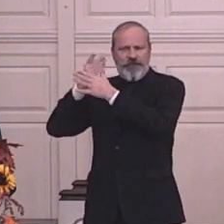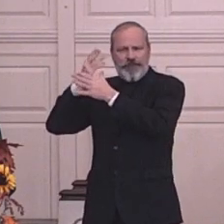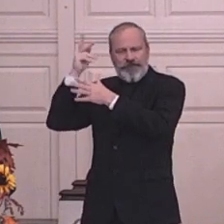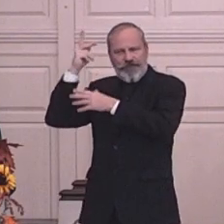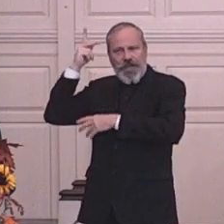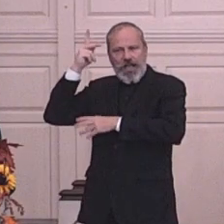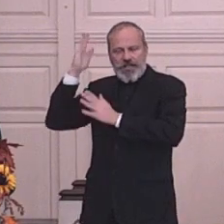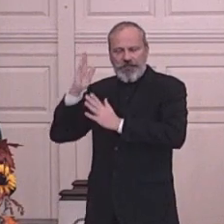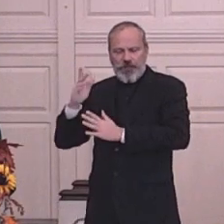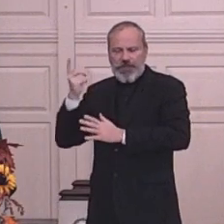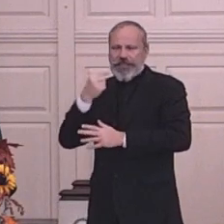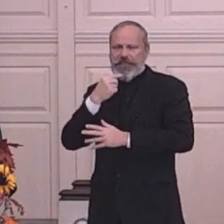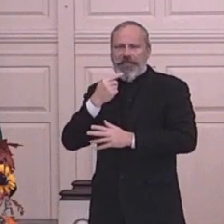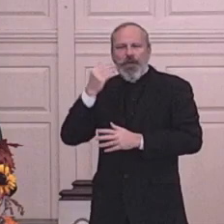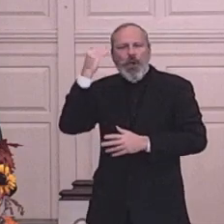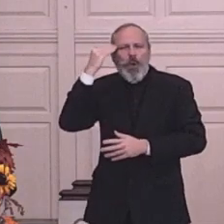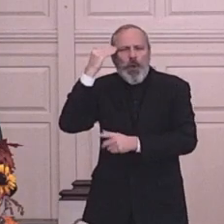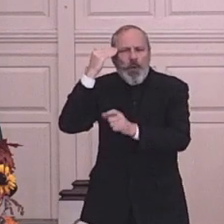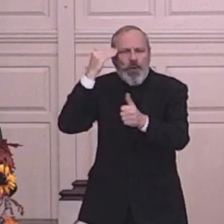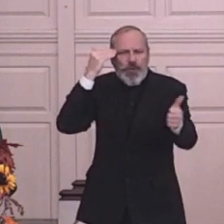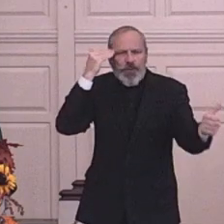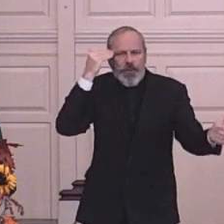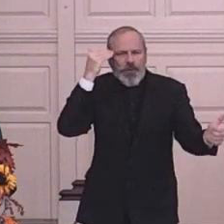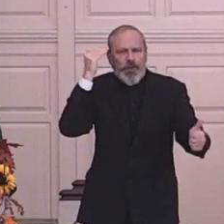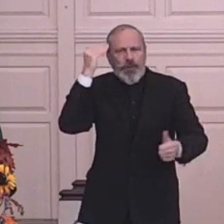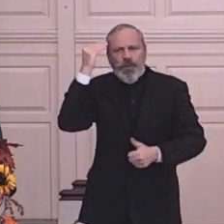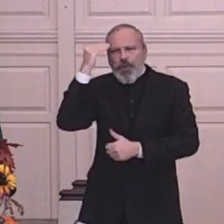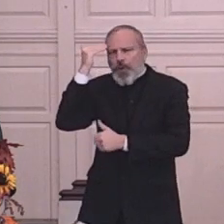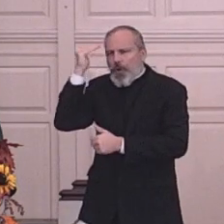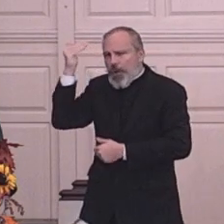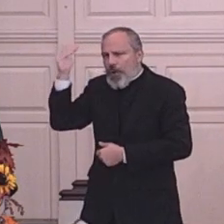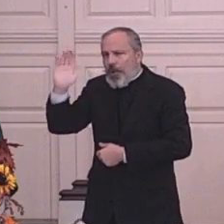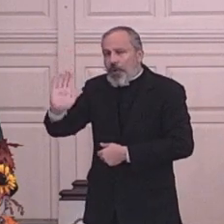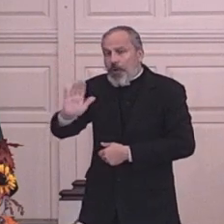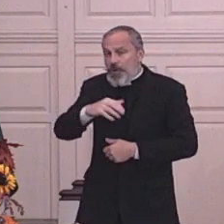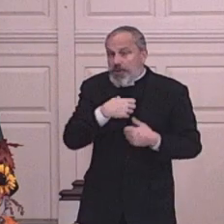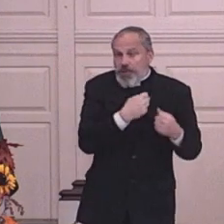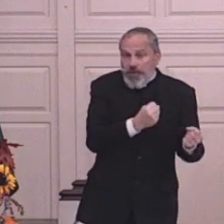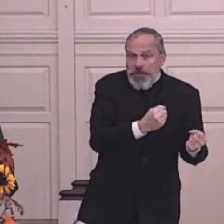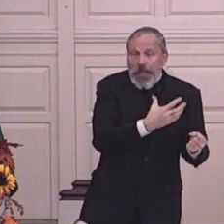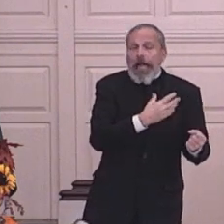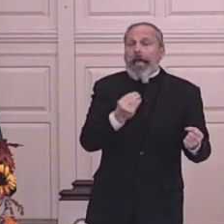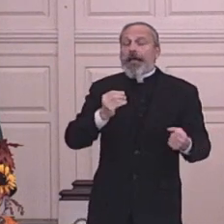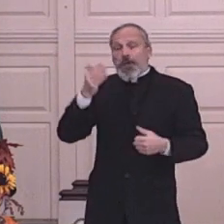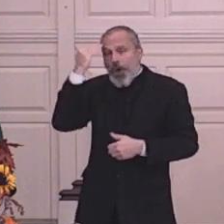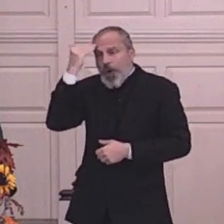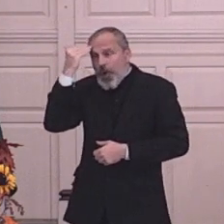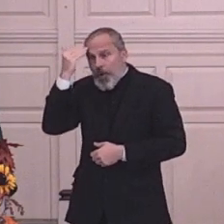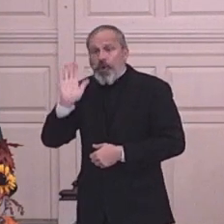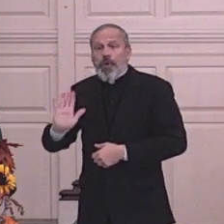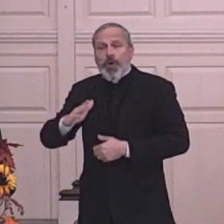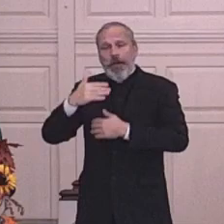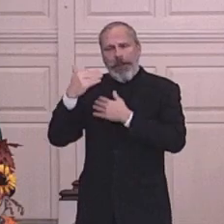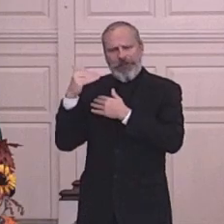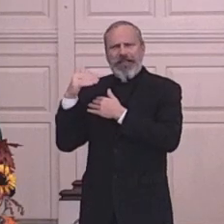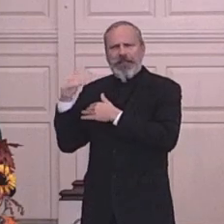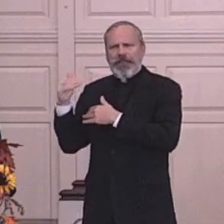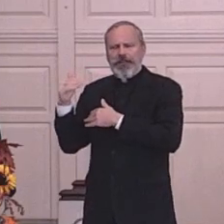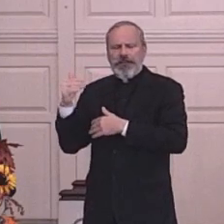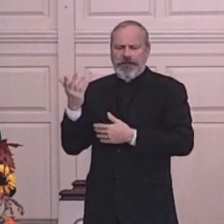an effort to know your strength, but at the same time, your limitations. These are my